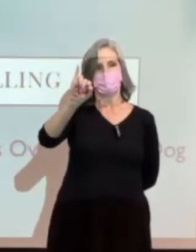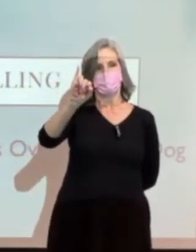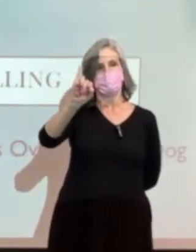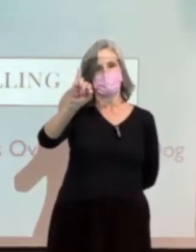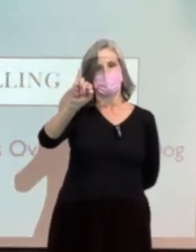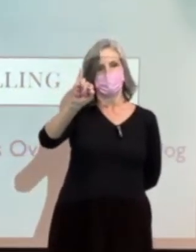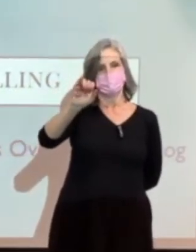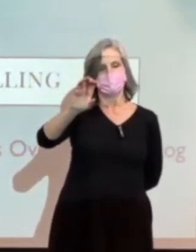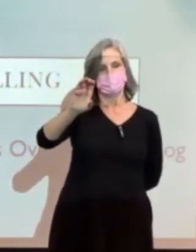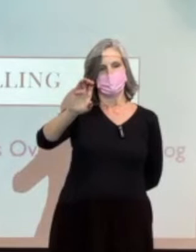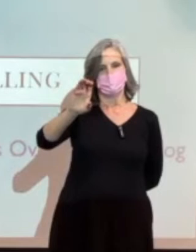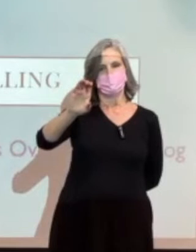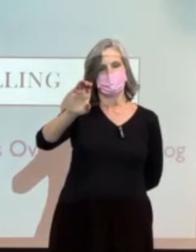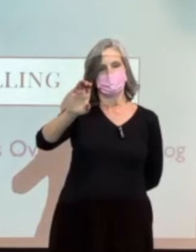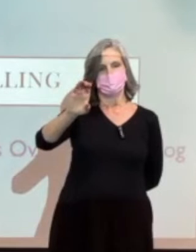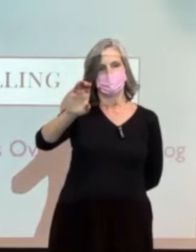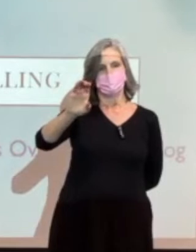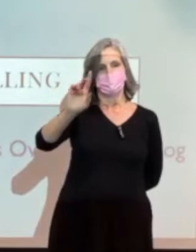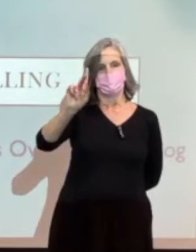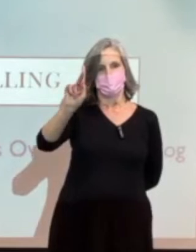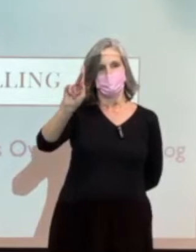I, I. C, K.